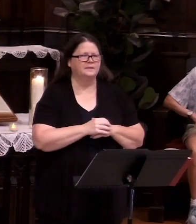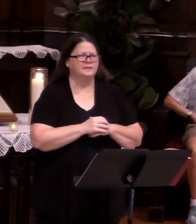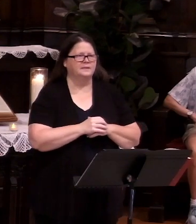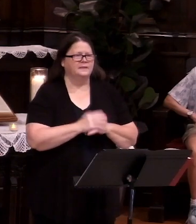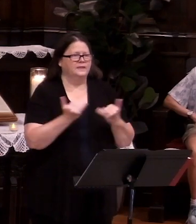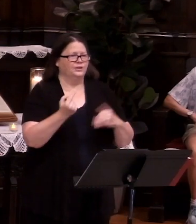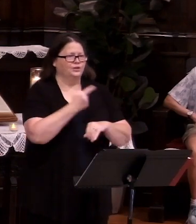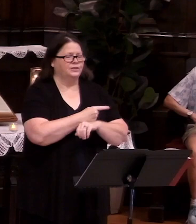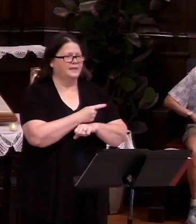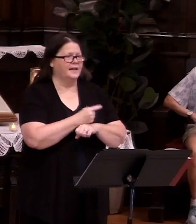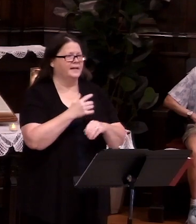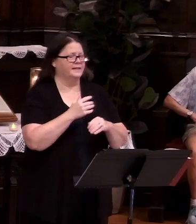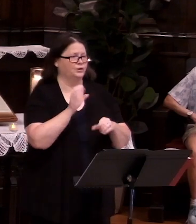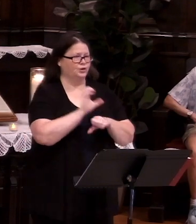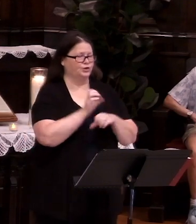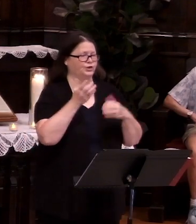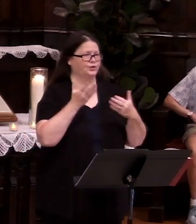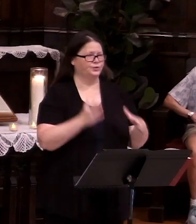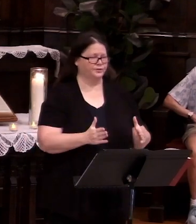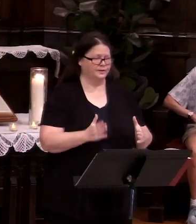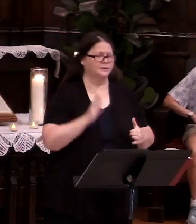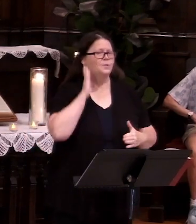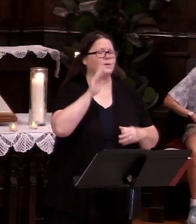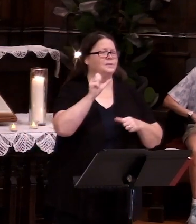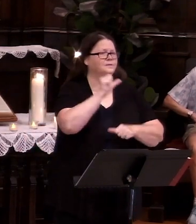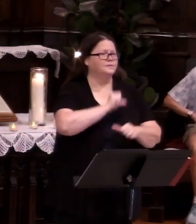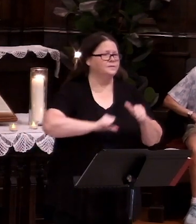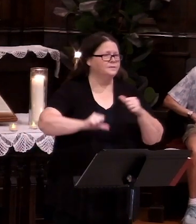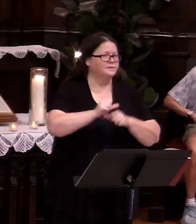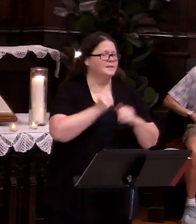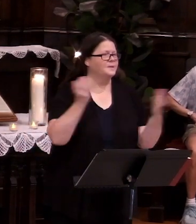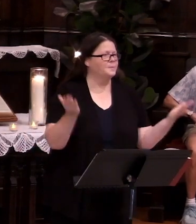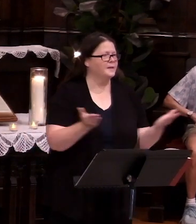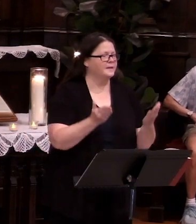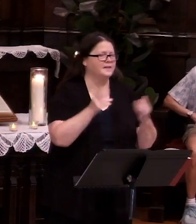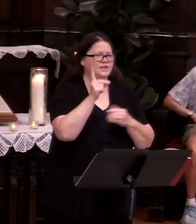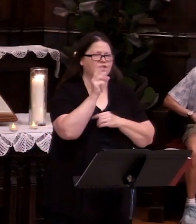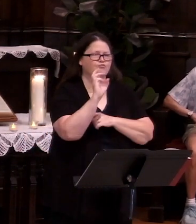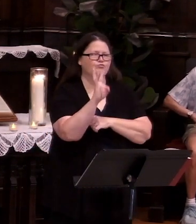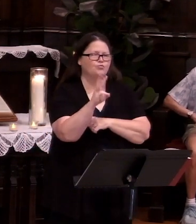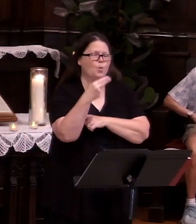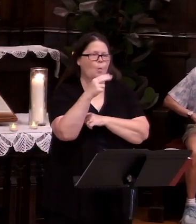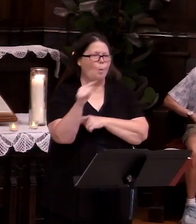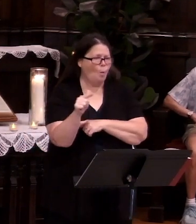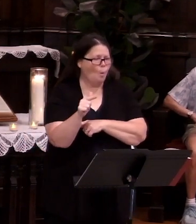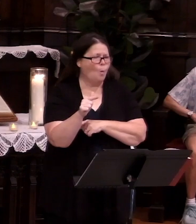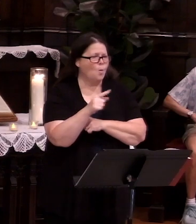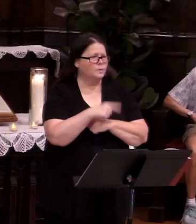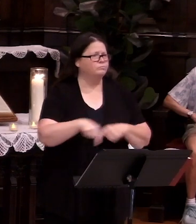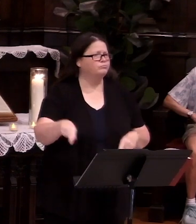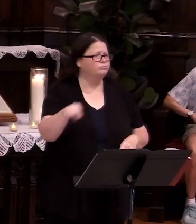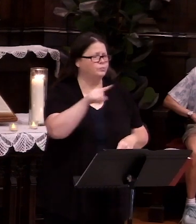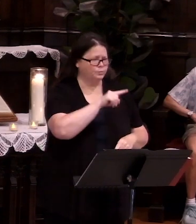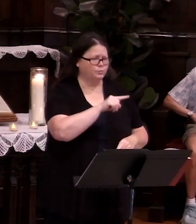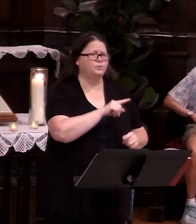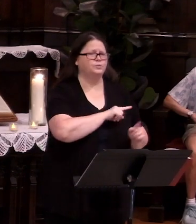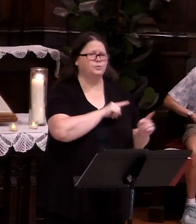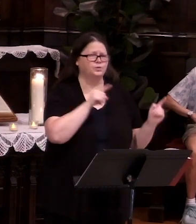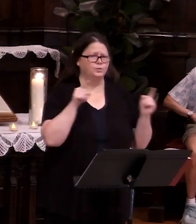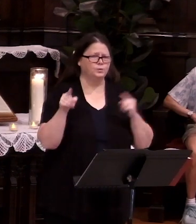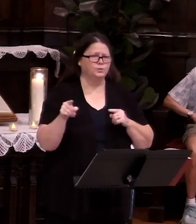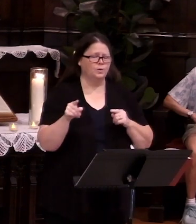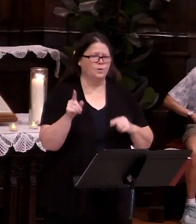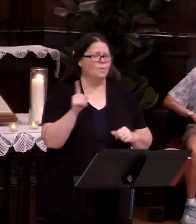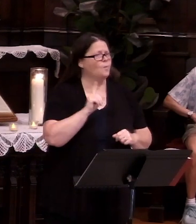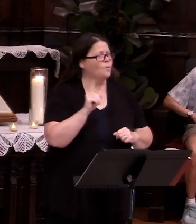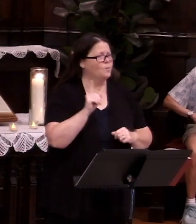will engage in a time of fellowship together in Drew Hall. Each of you is invited. You can get to Drew Hall